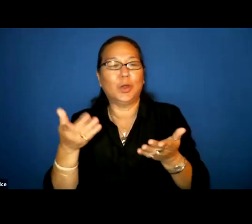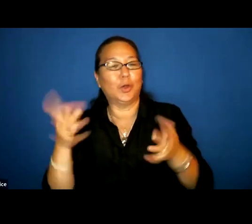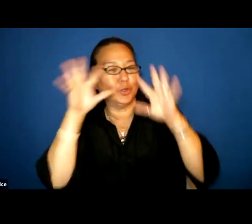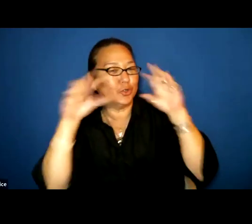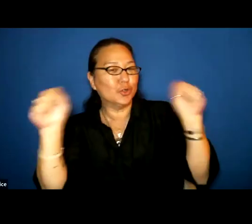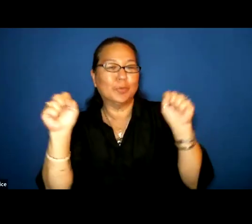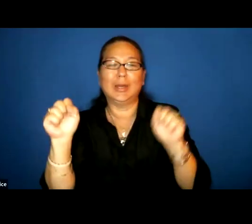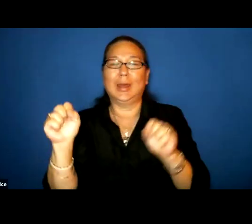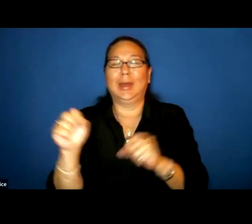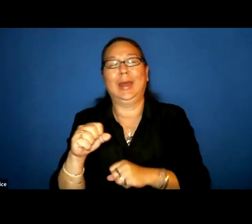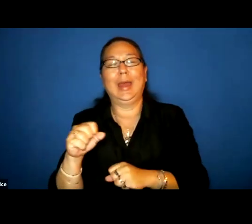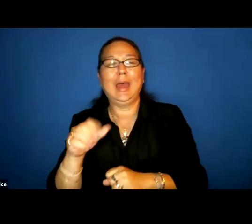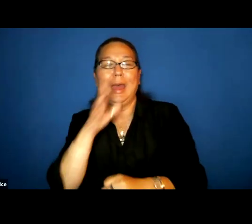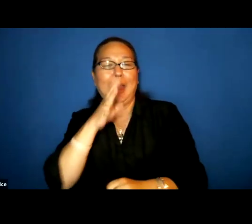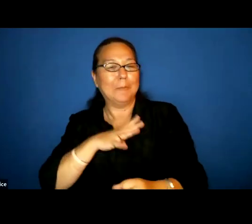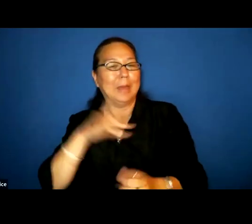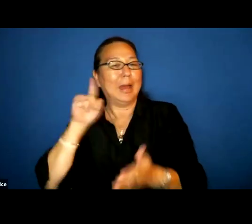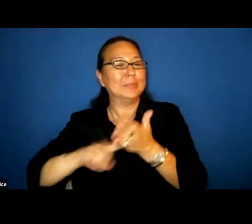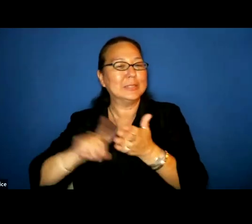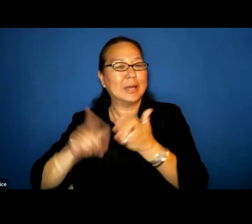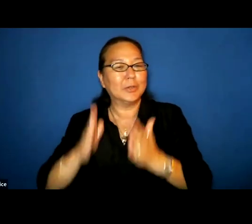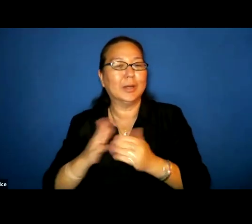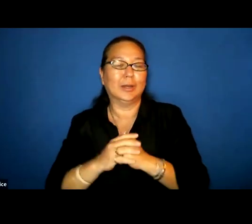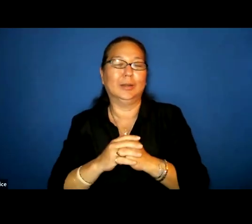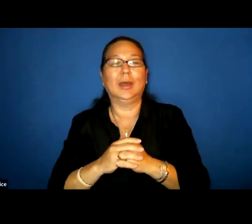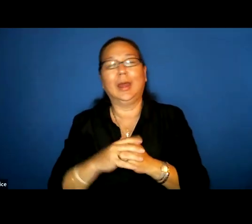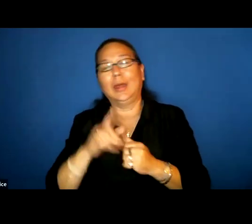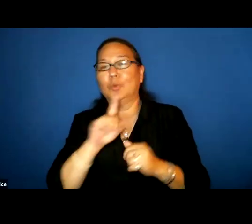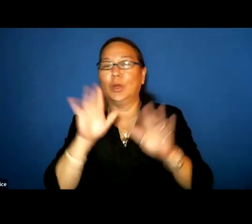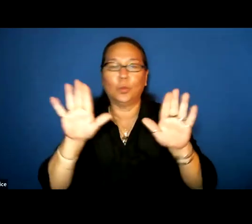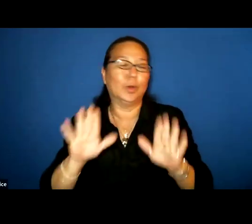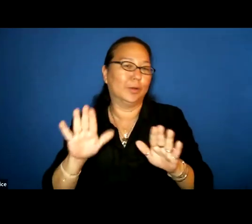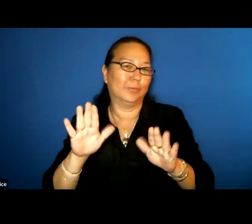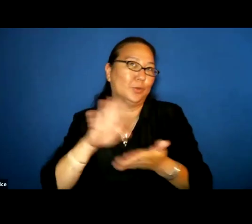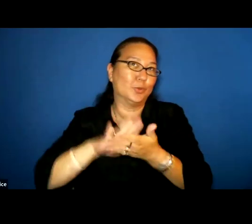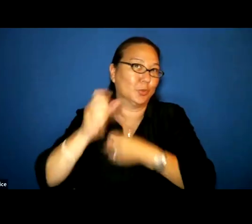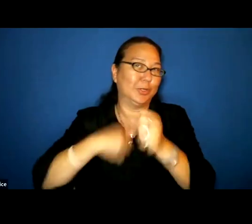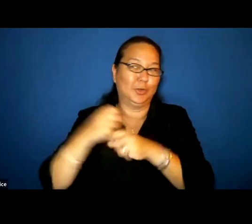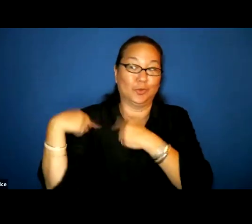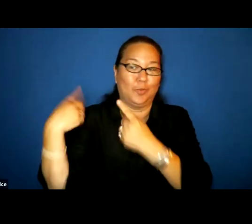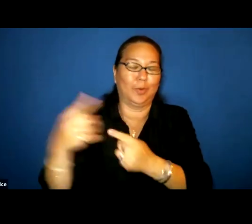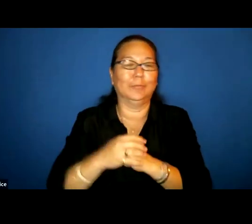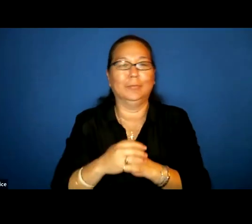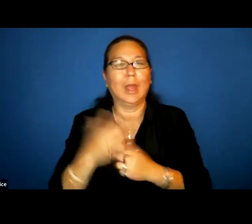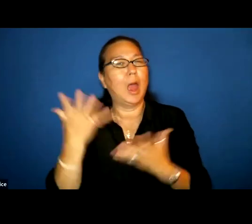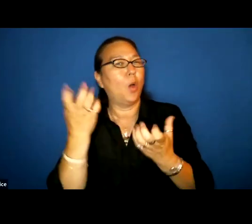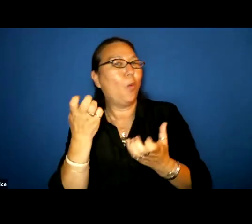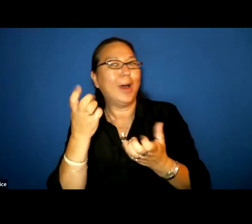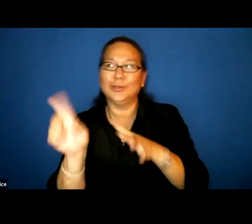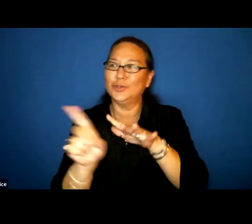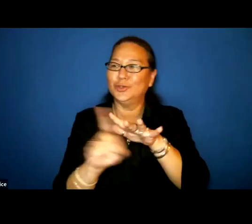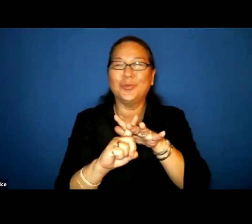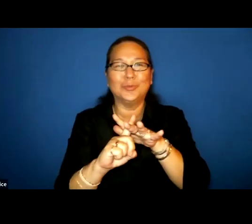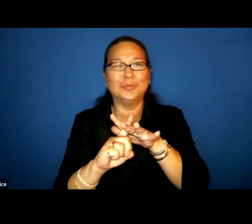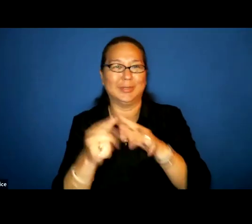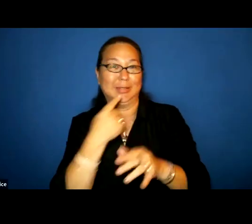preparing. Thank you for a wonderful start to the school year so far. I wanted just to stop by mostly because of that,